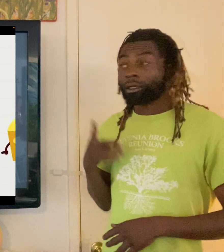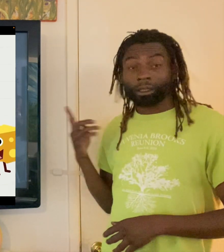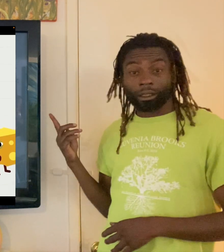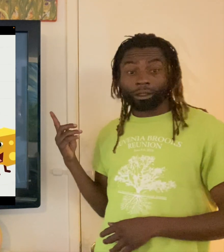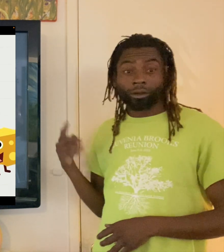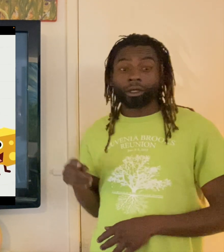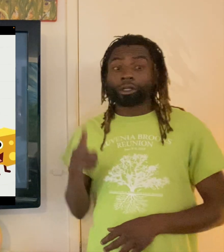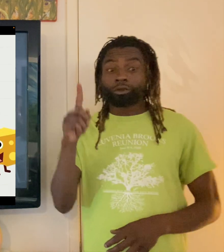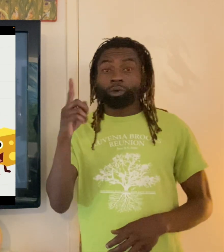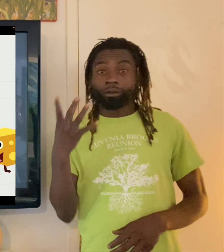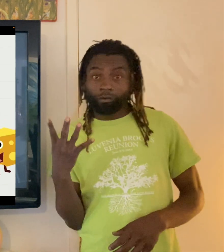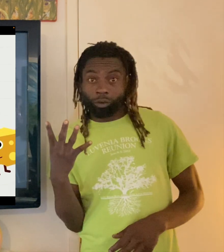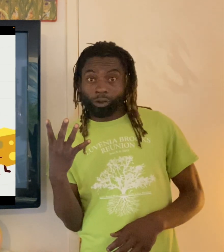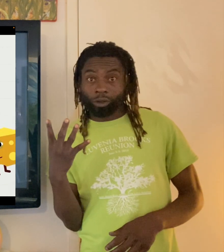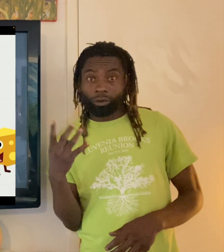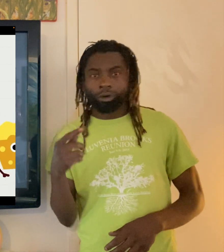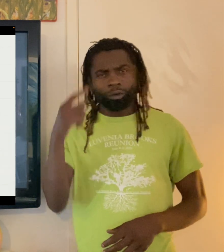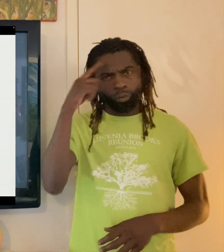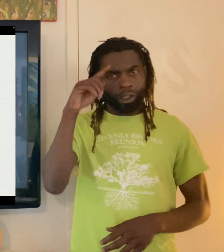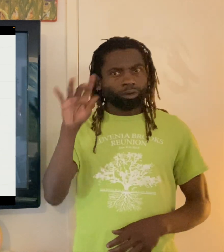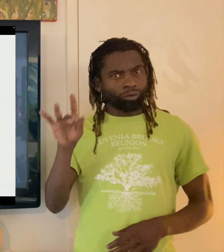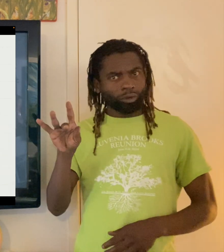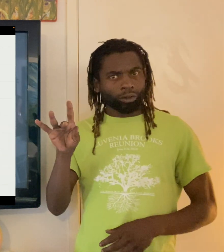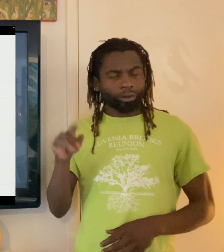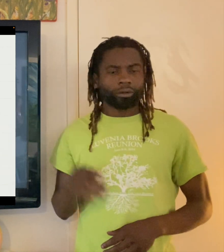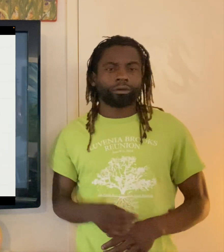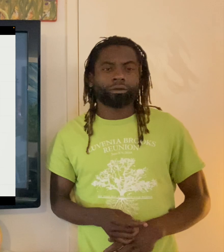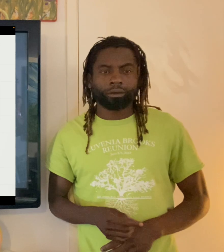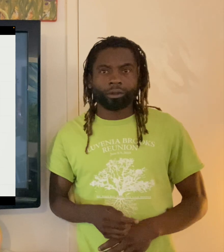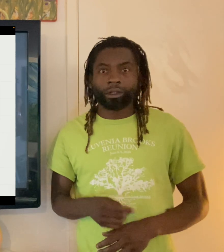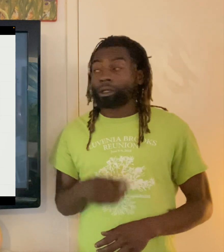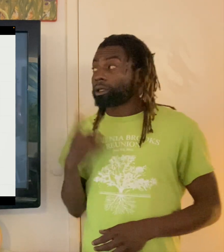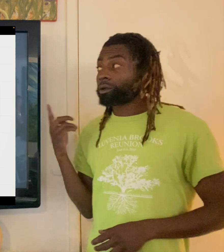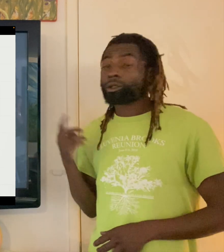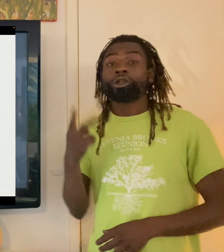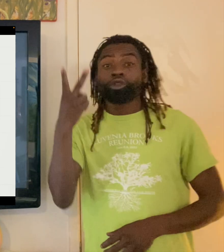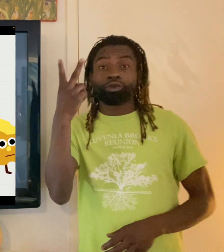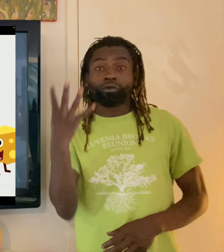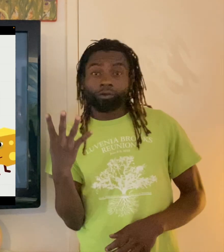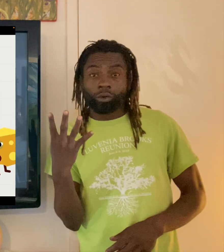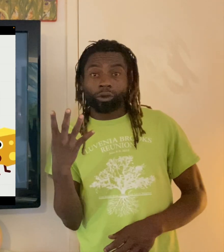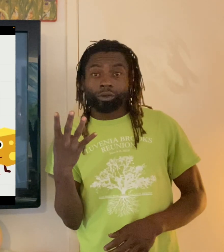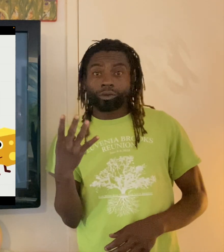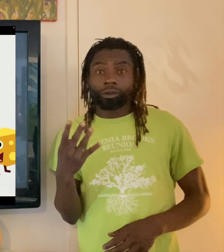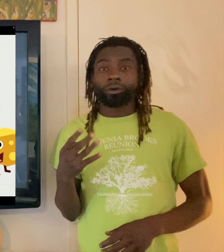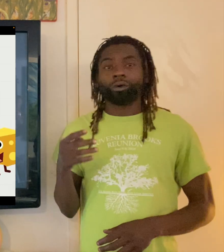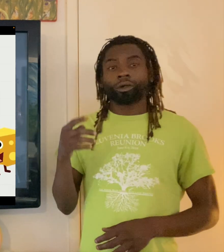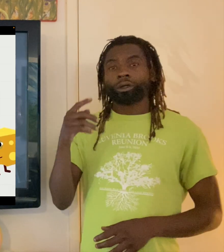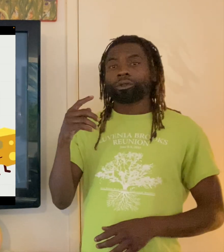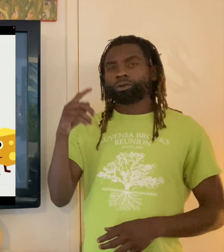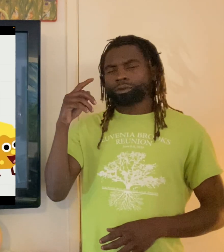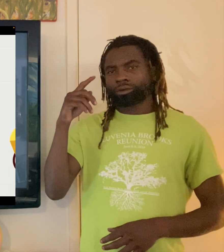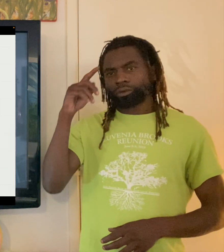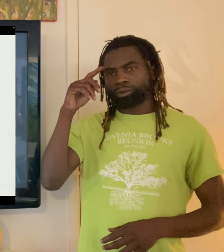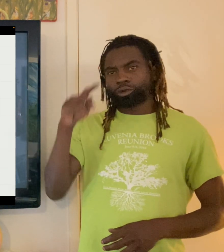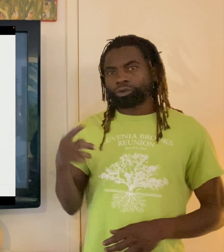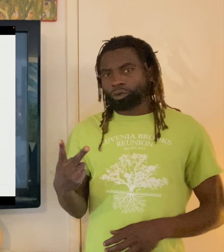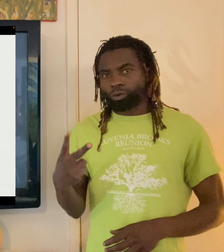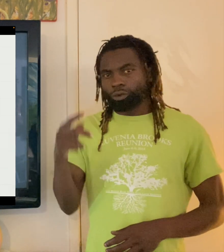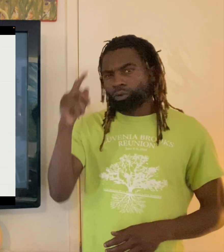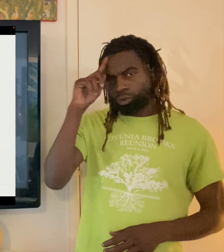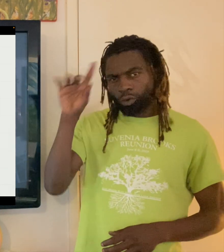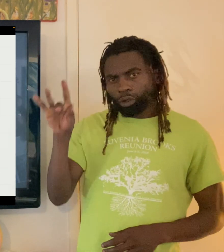or 1/4. This is 2/4 of me, or 2/4.